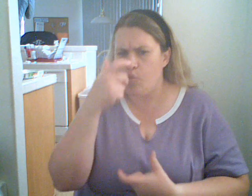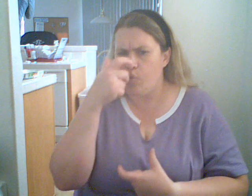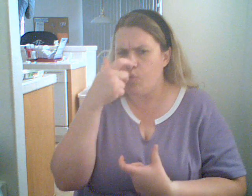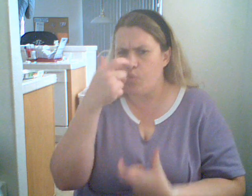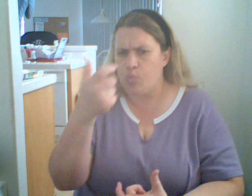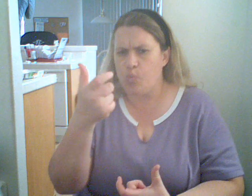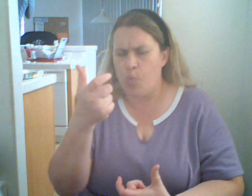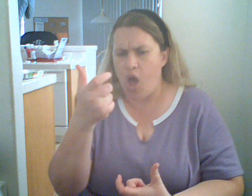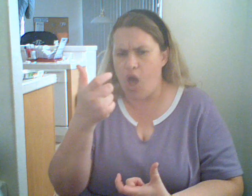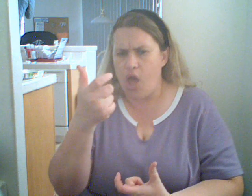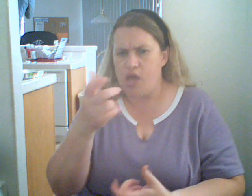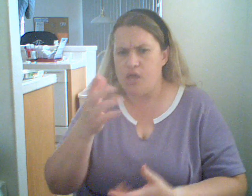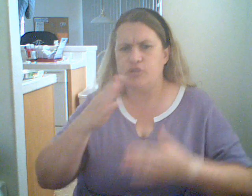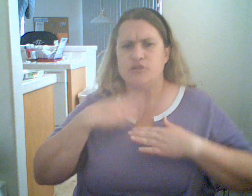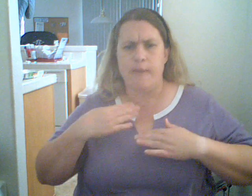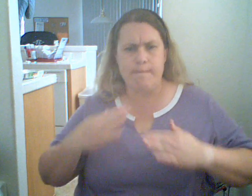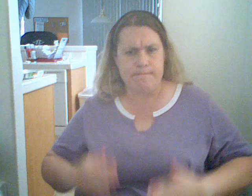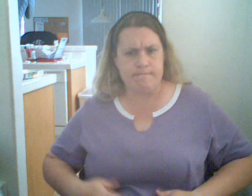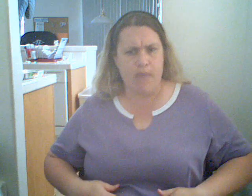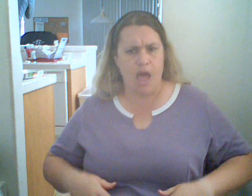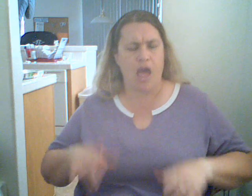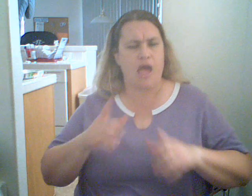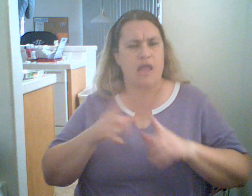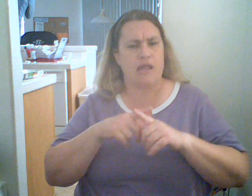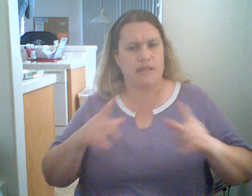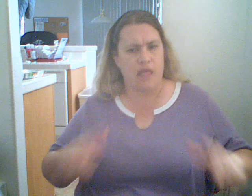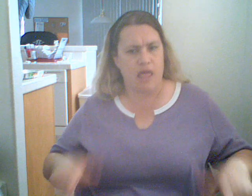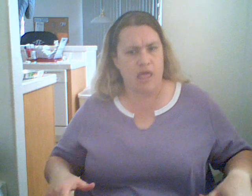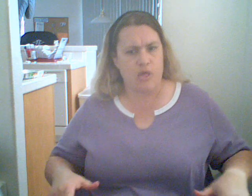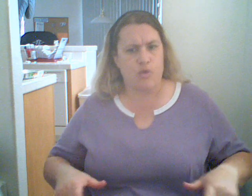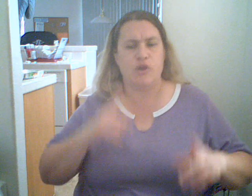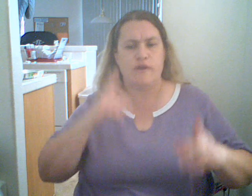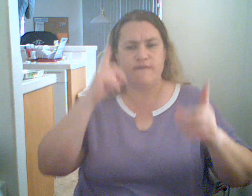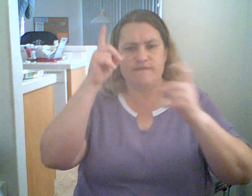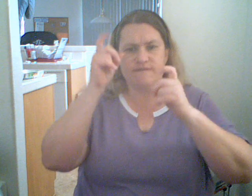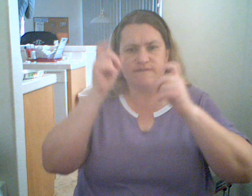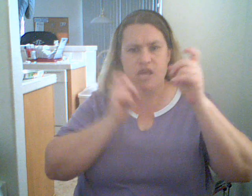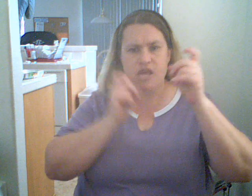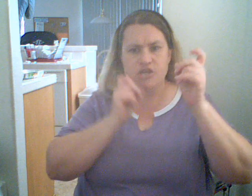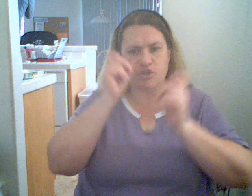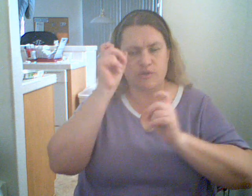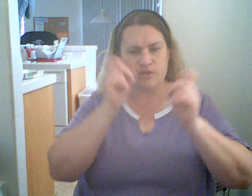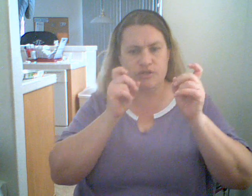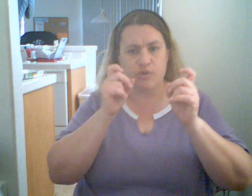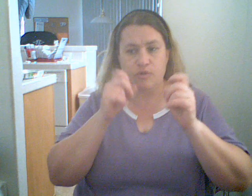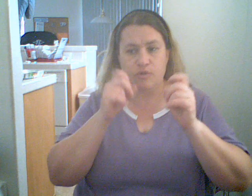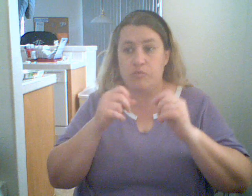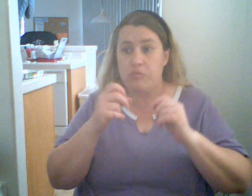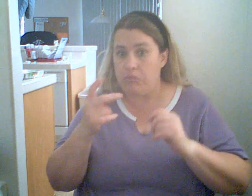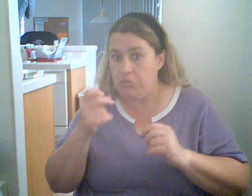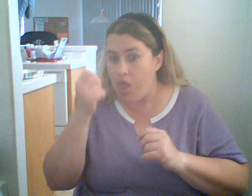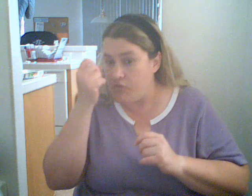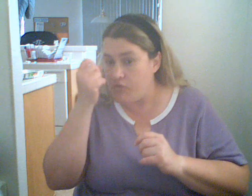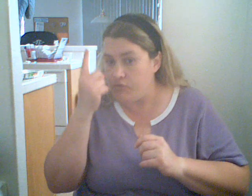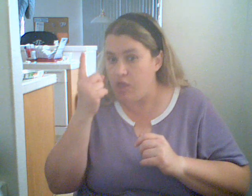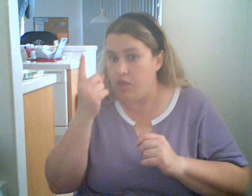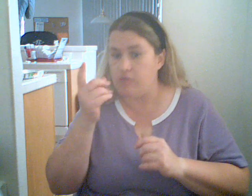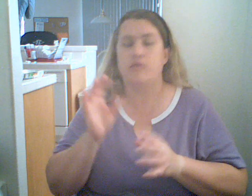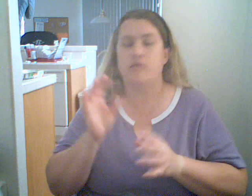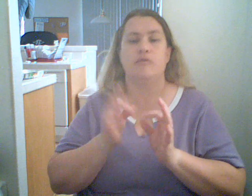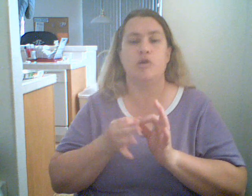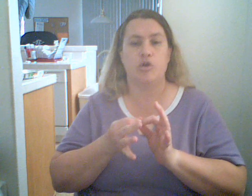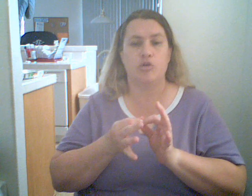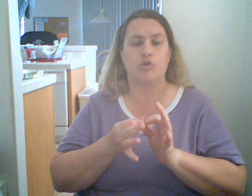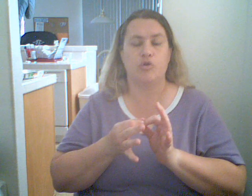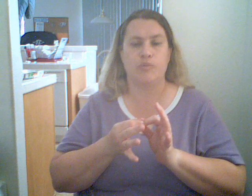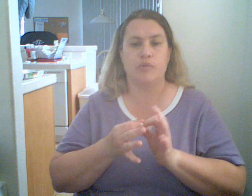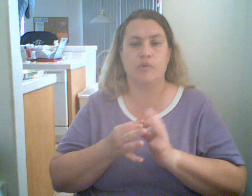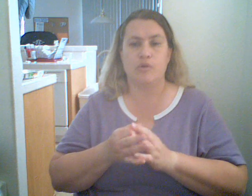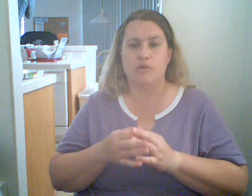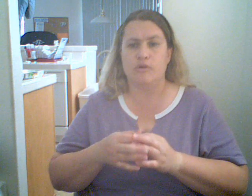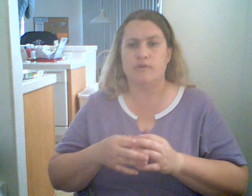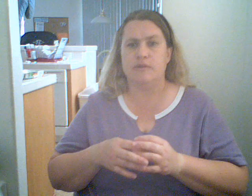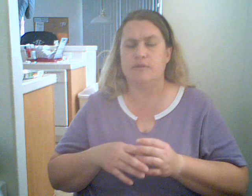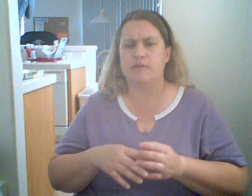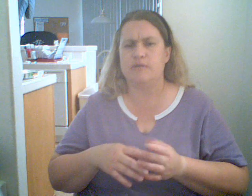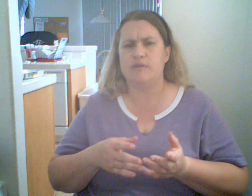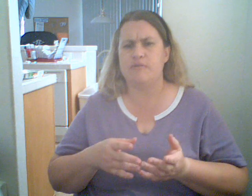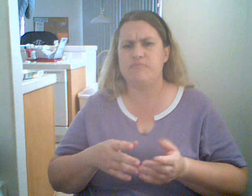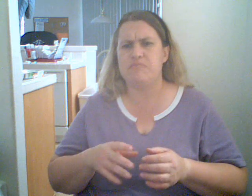the facial expressions to make sure that we're completely understanding not just the words we hear or see, but the intent with